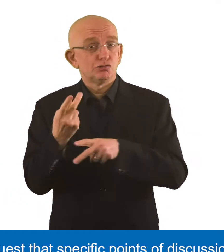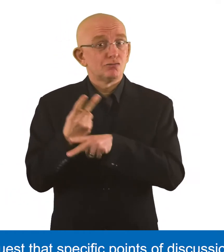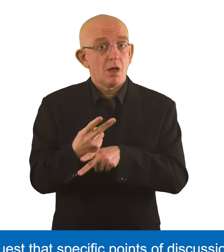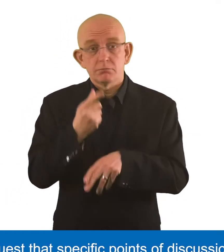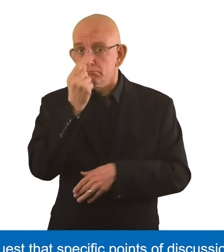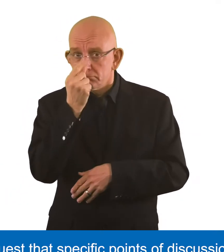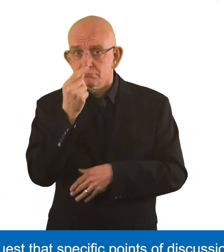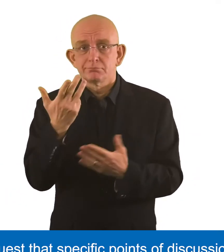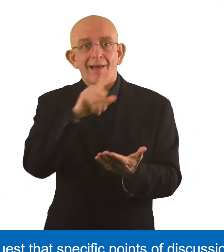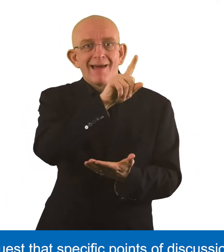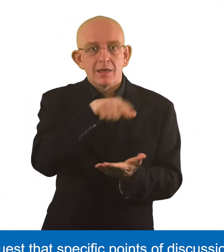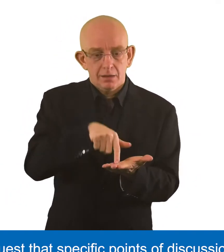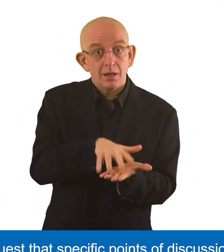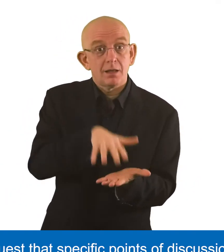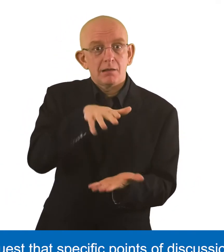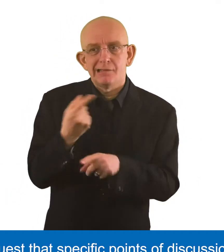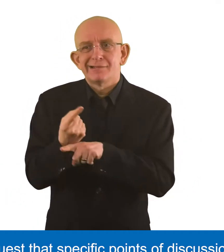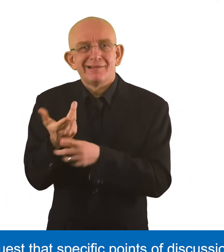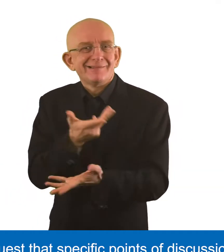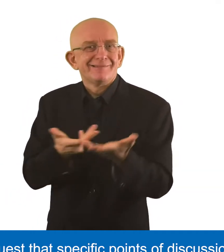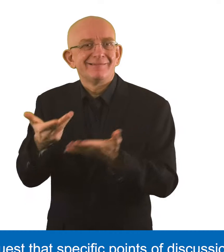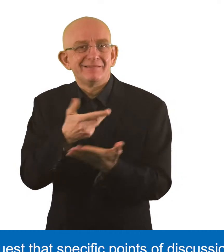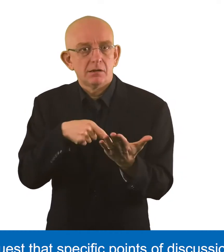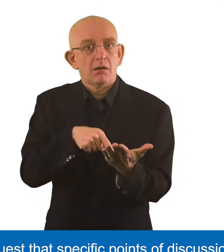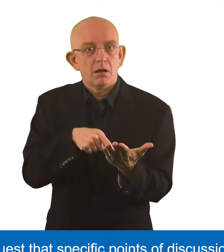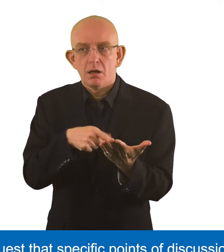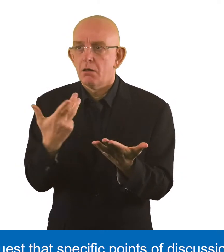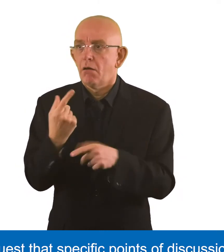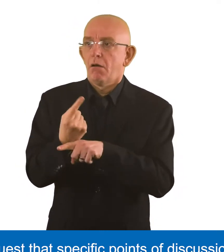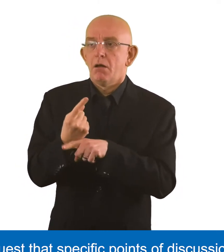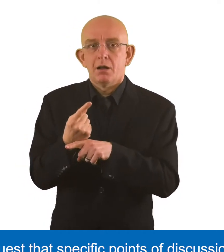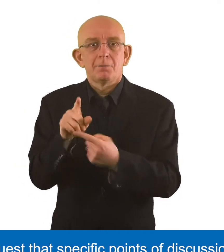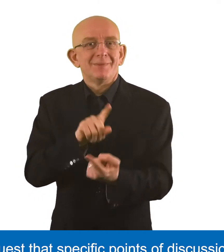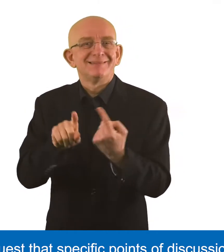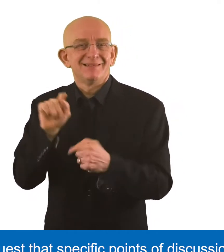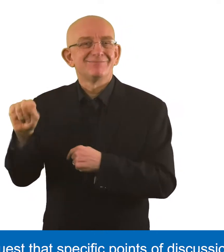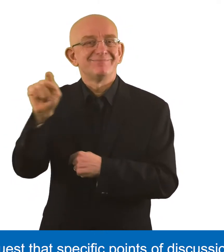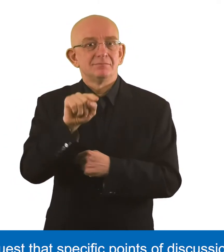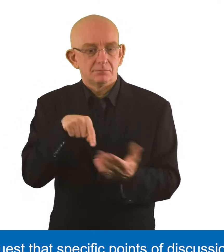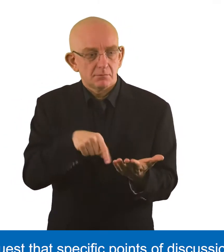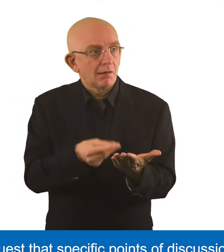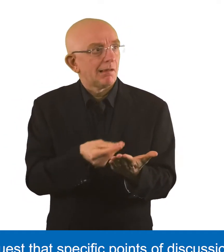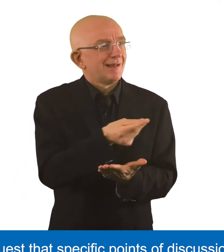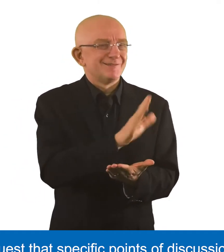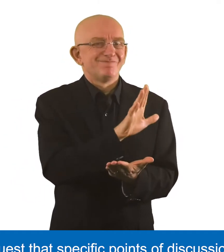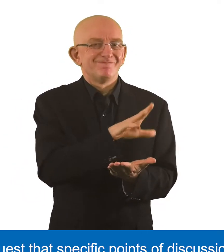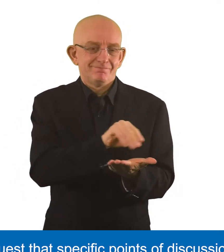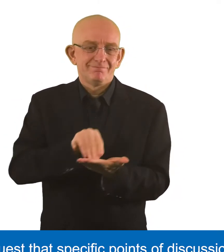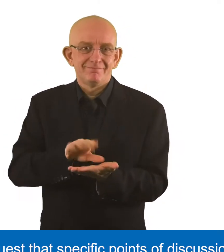Chairs may request that specific points of discussion raised or disclosed in meetings are not shared beyond the meeting.